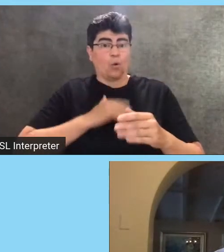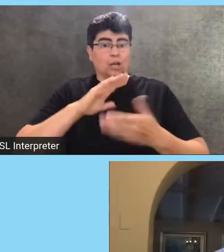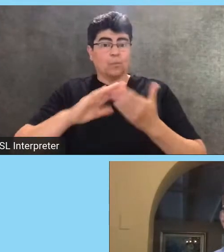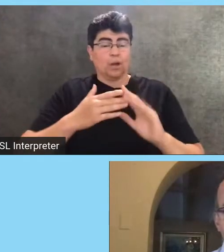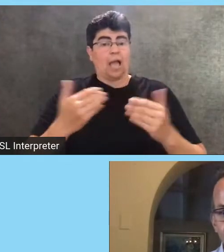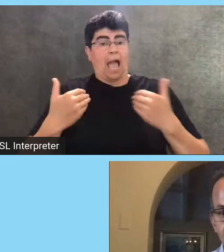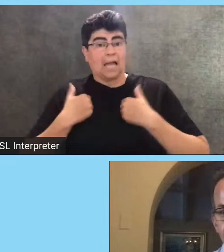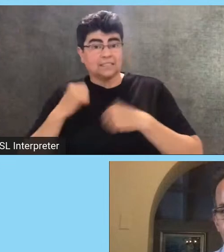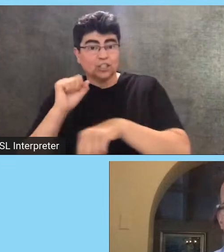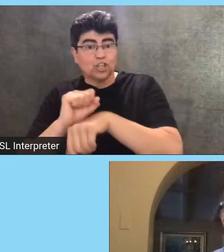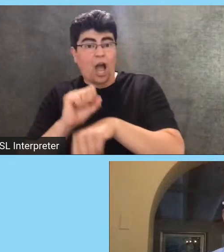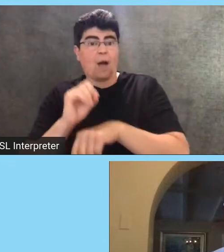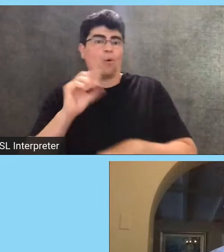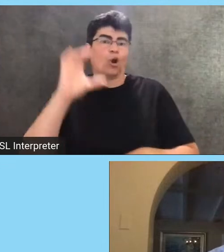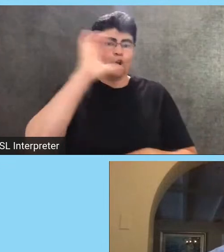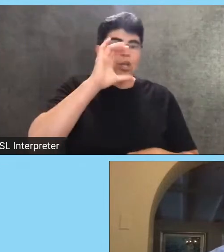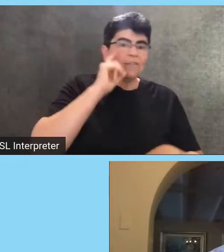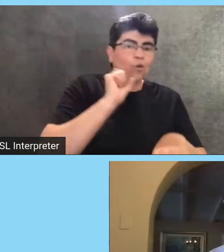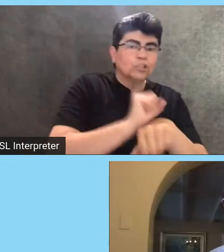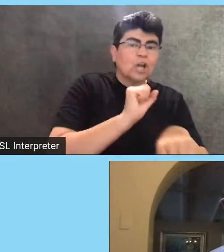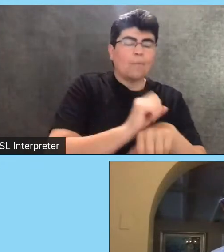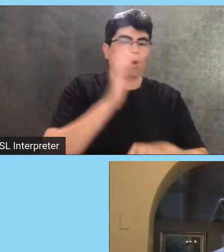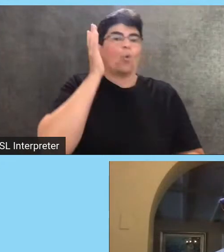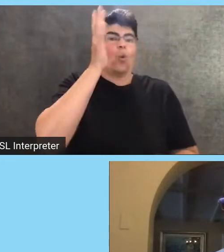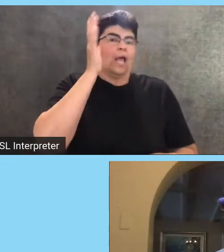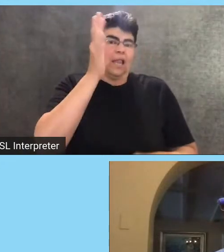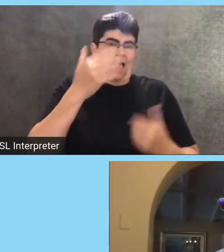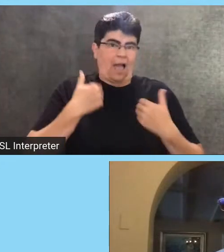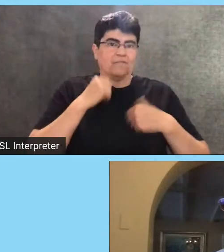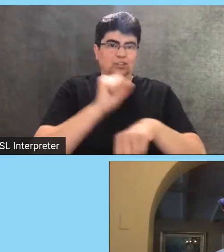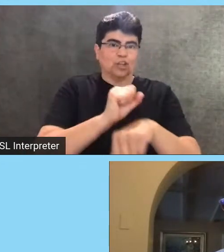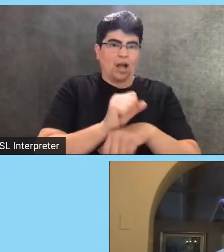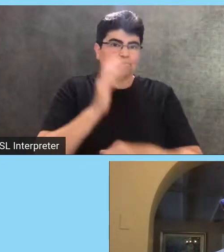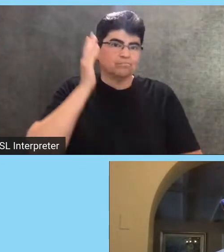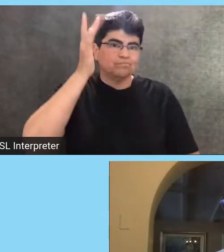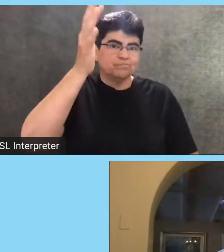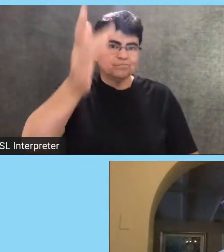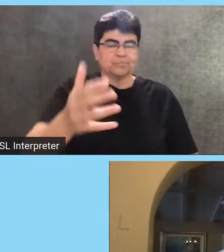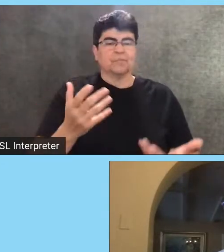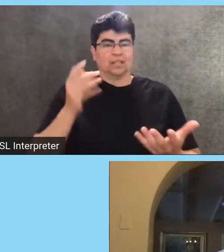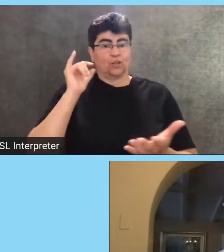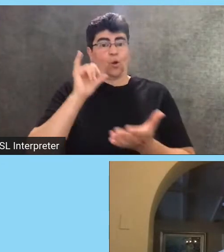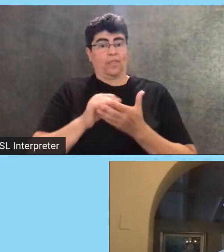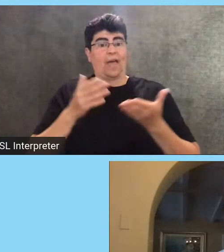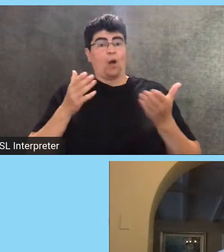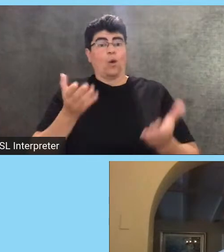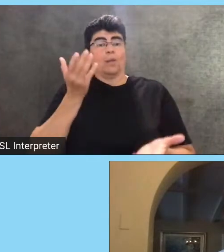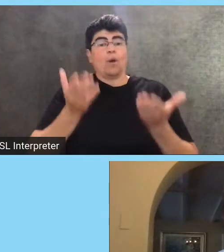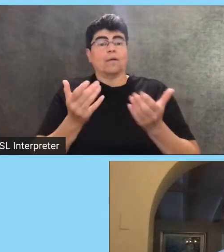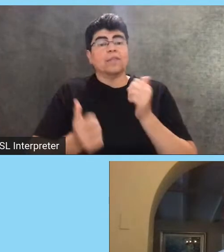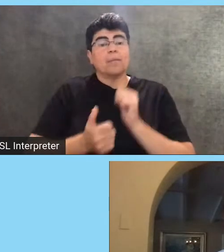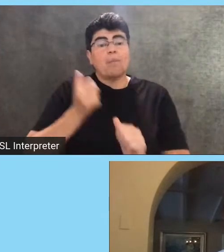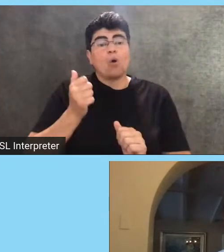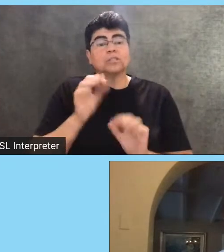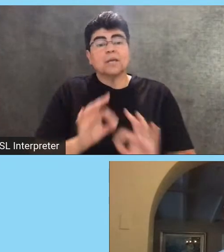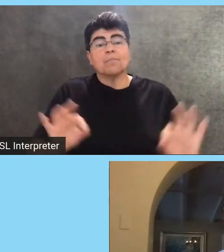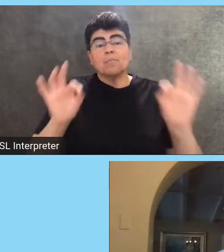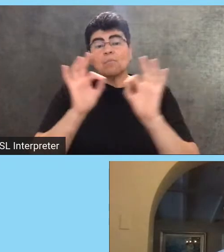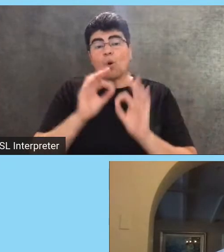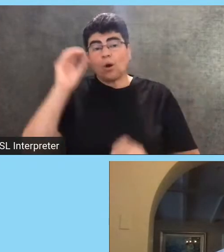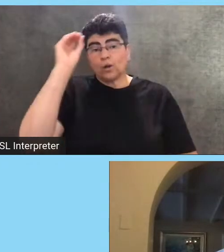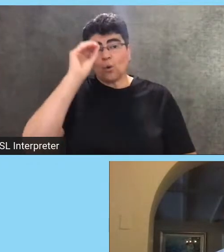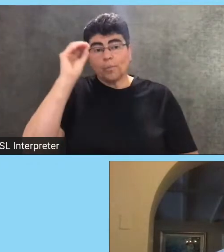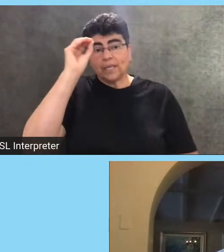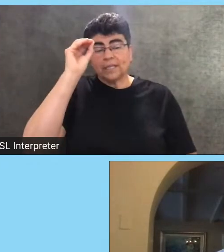or is going to look for a job or is going to have a job at some point. So in that way, it's probably the most important